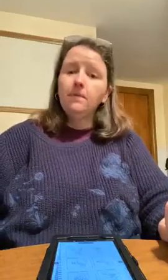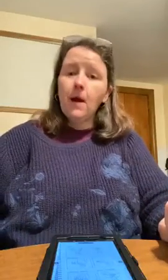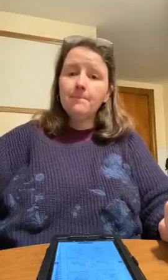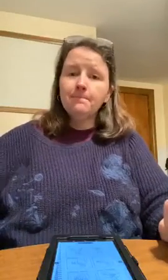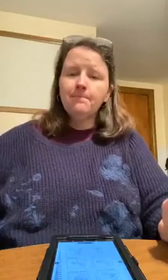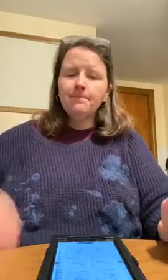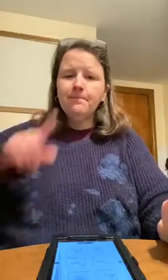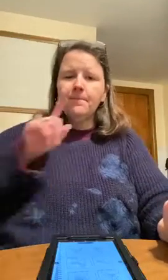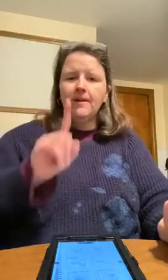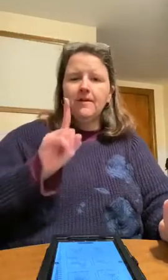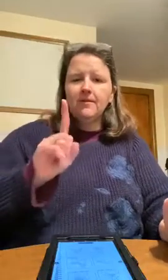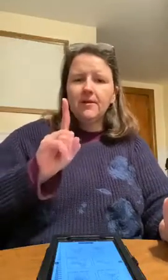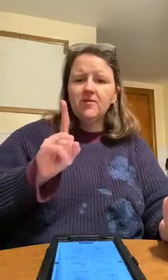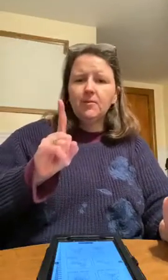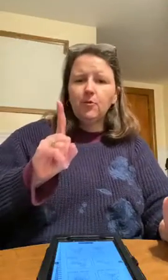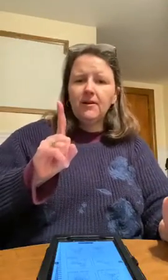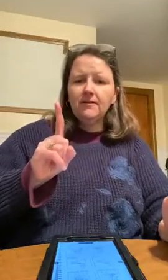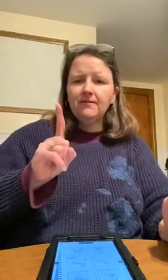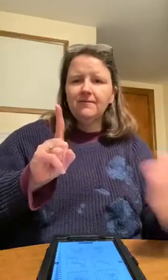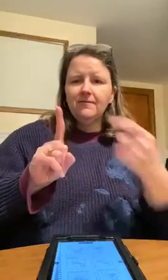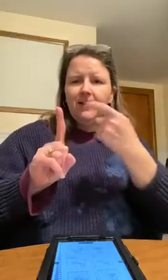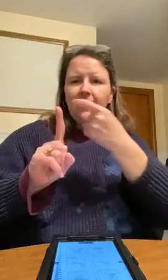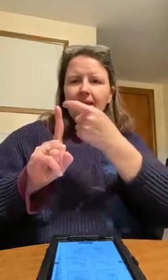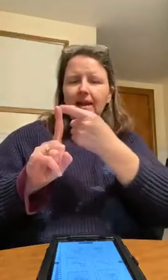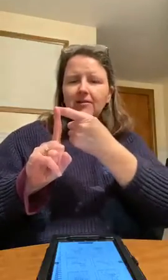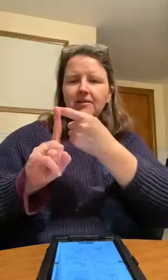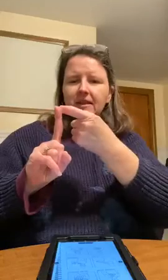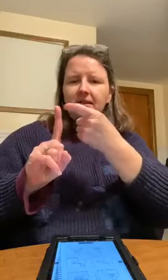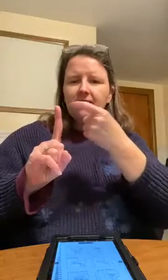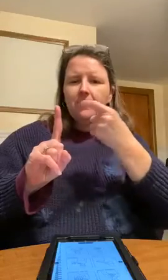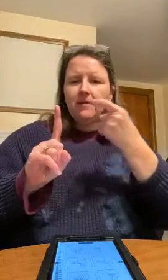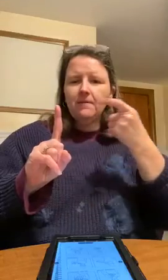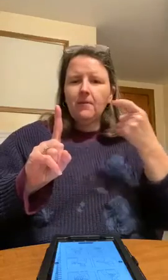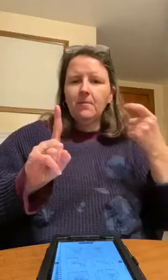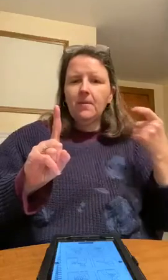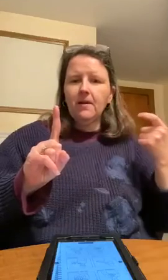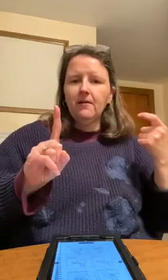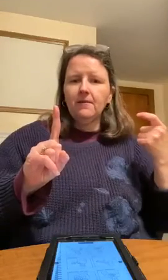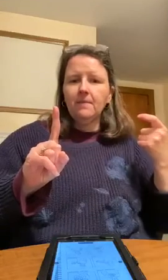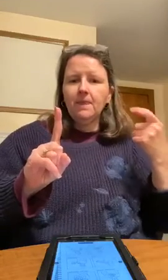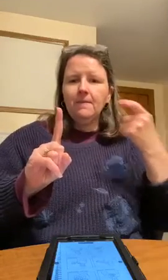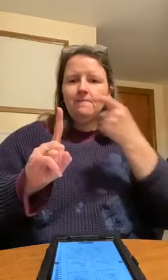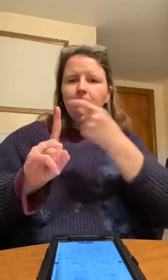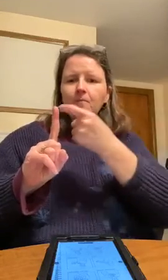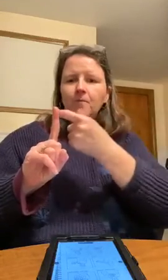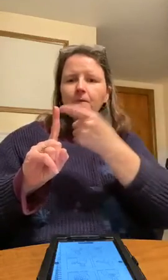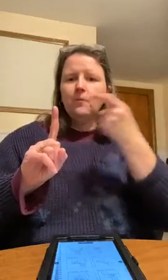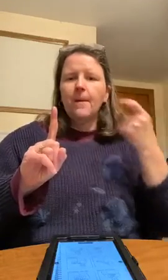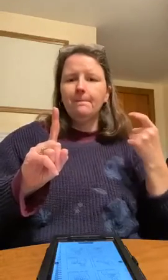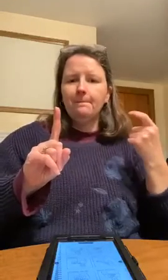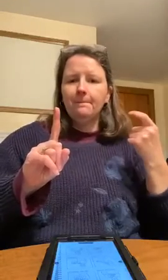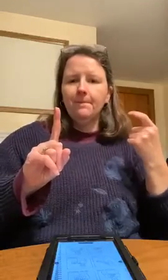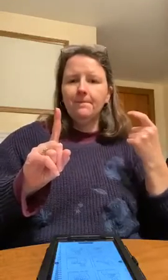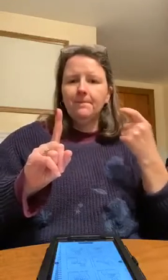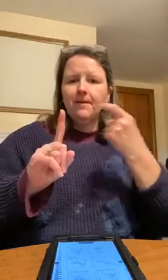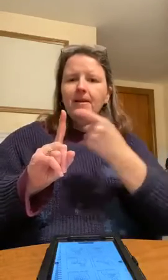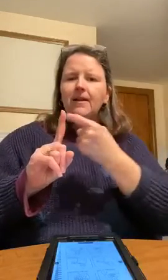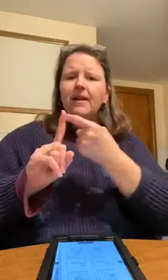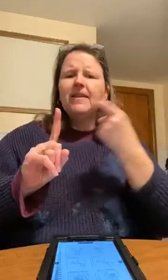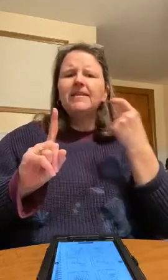From. So here's the point, and you're taking something from there. From. This sign